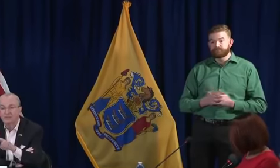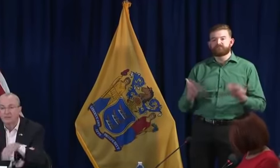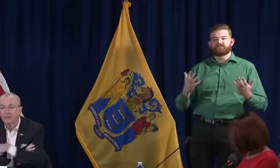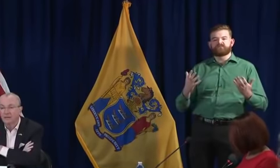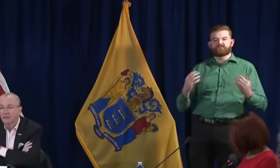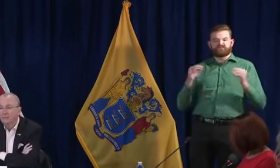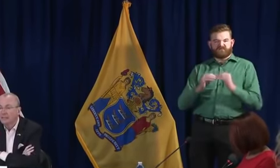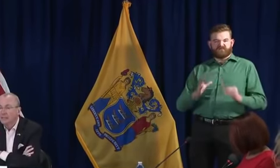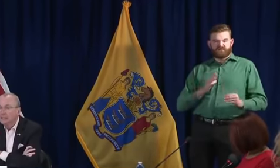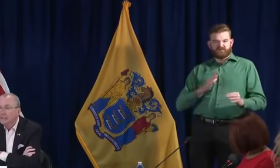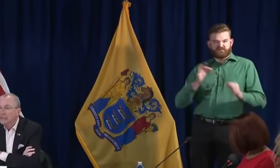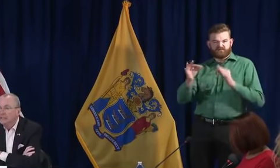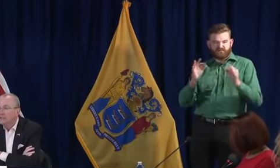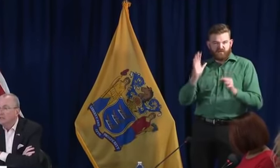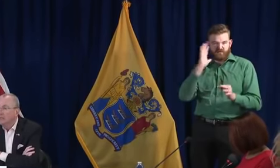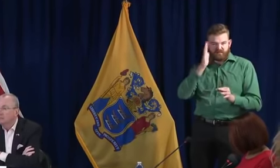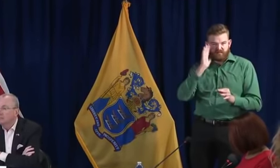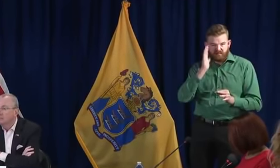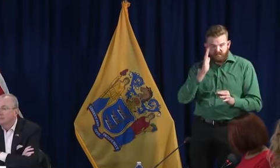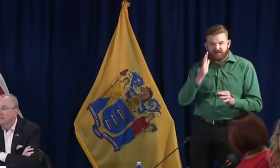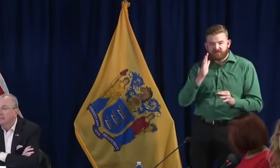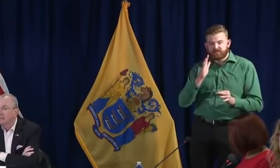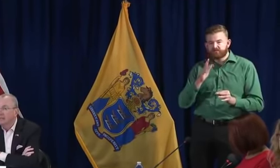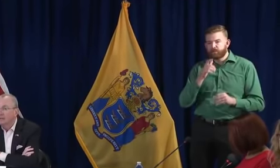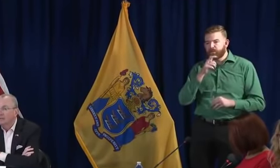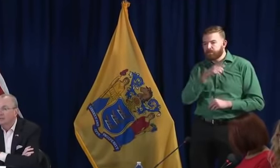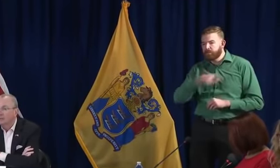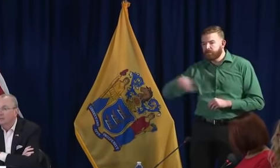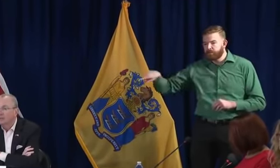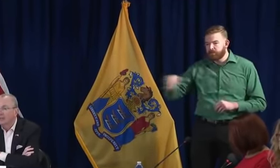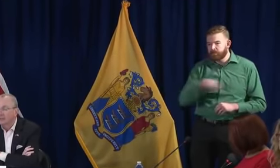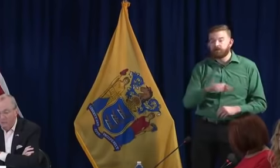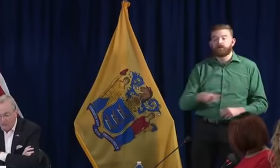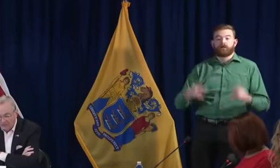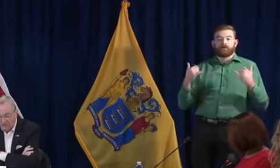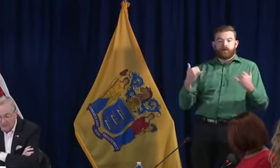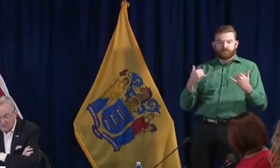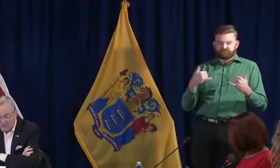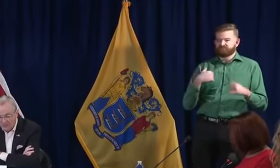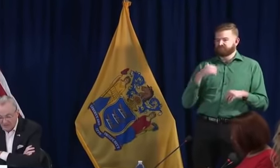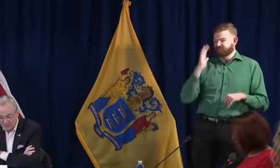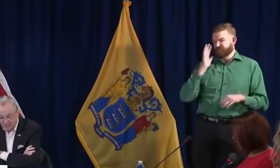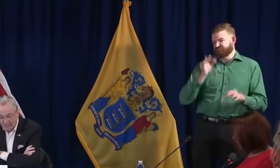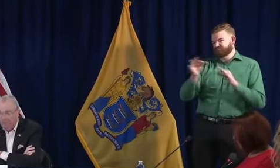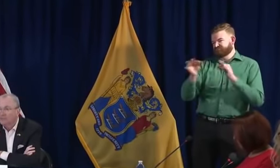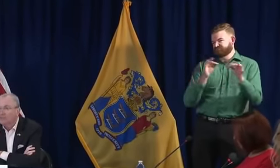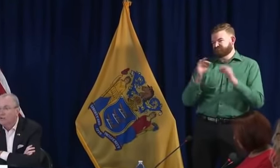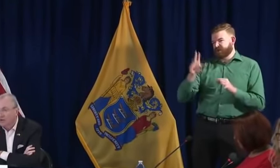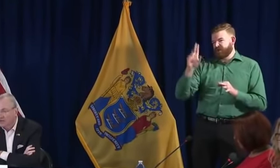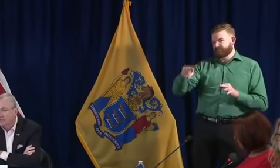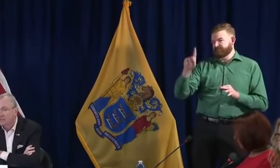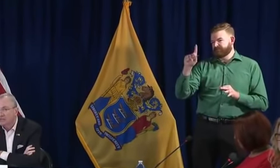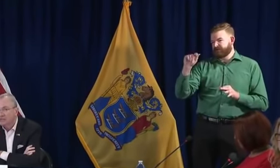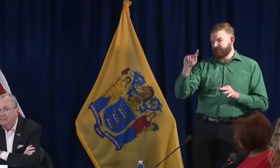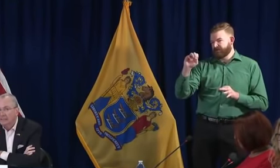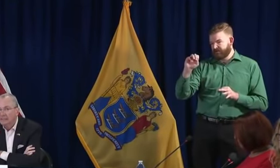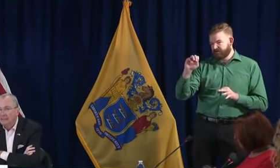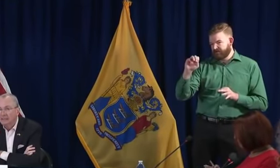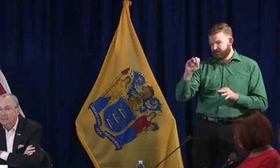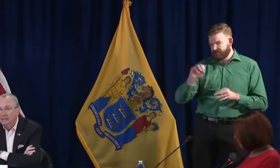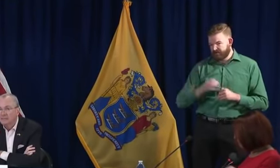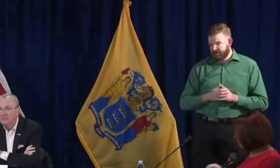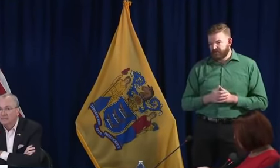amount of stuff to get you up to speed on, and obviously we'll go through this as fast as we can. We'll take questions